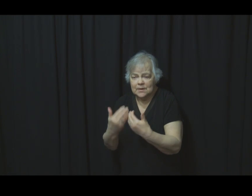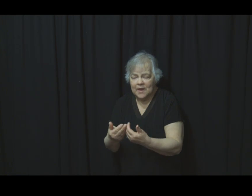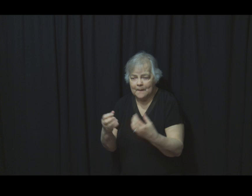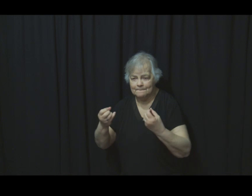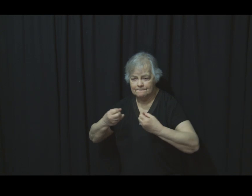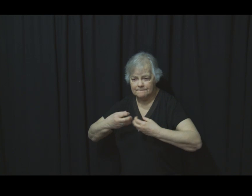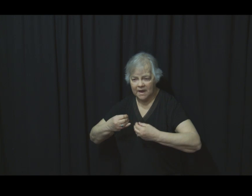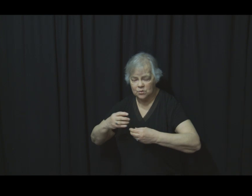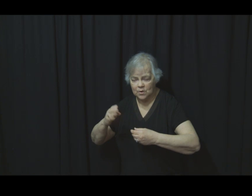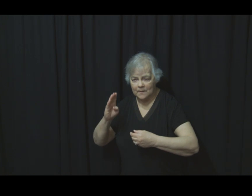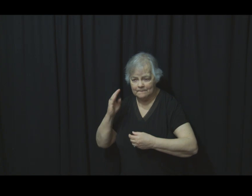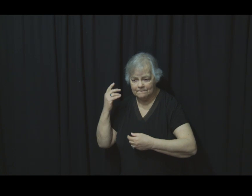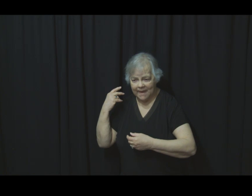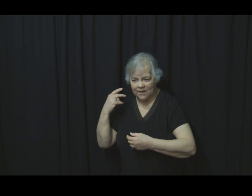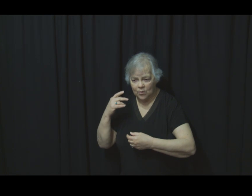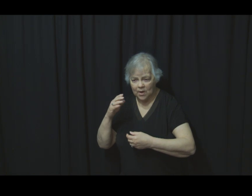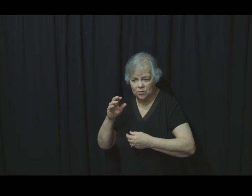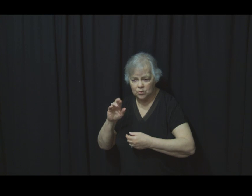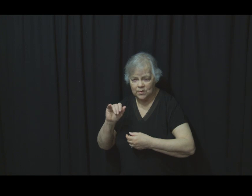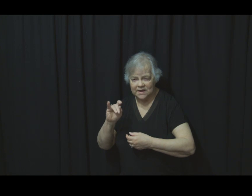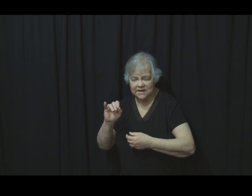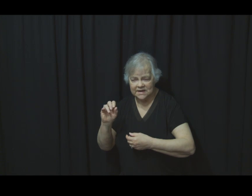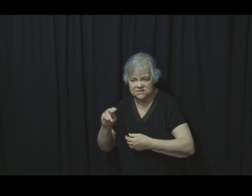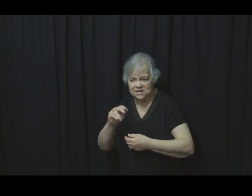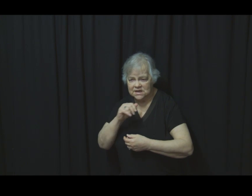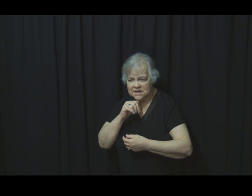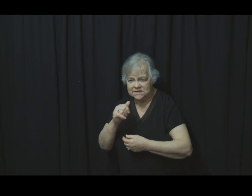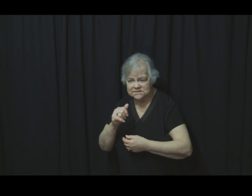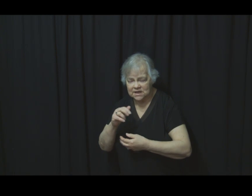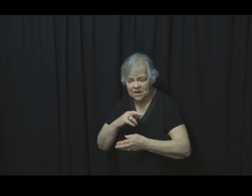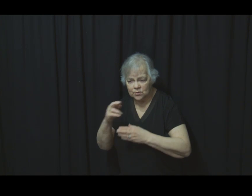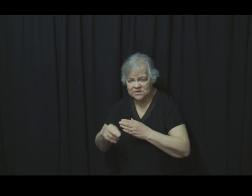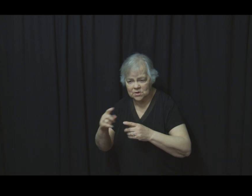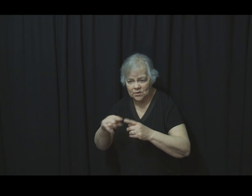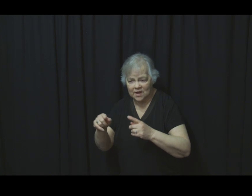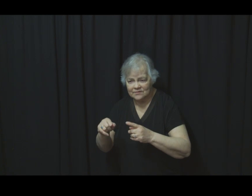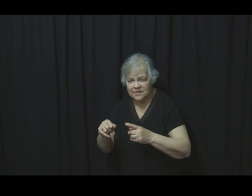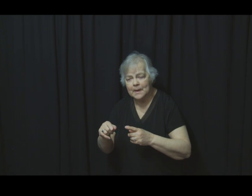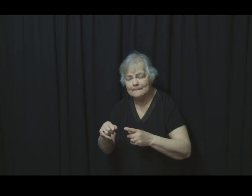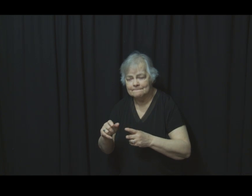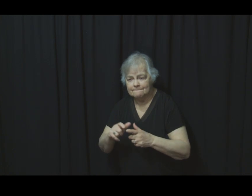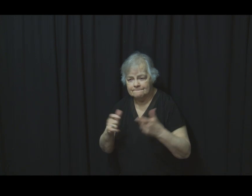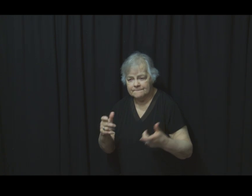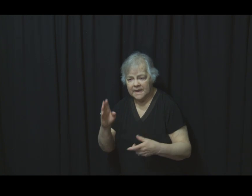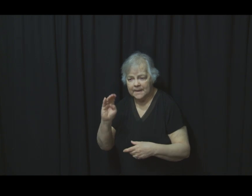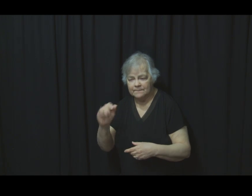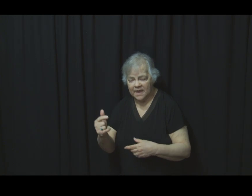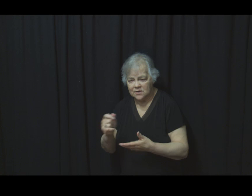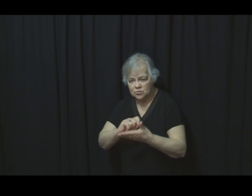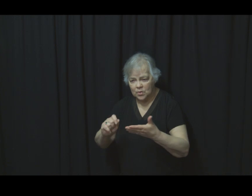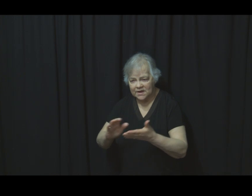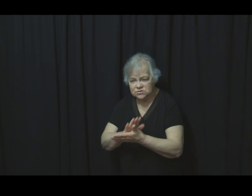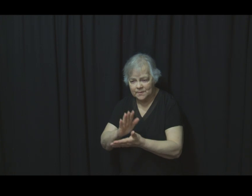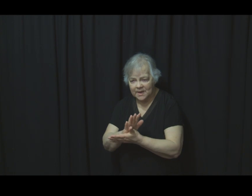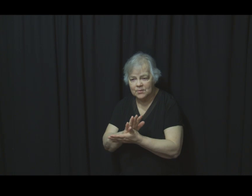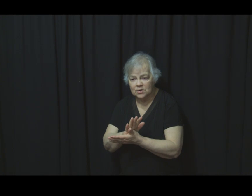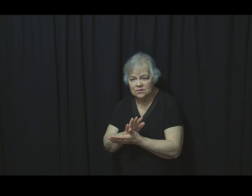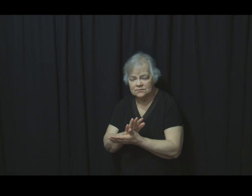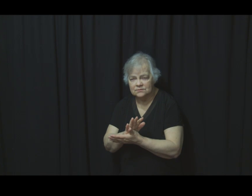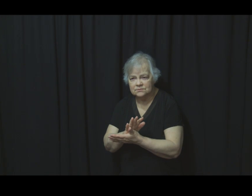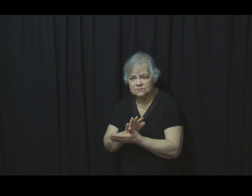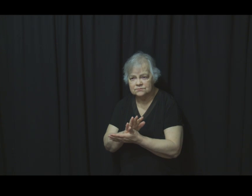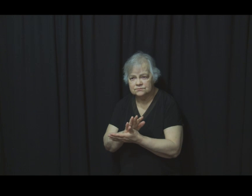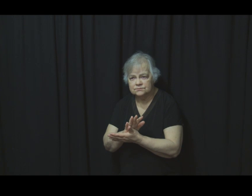background radiation is not a result of the Big Bang, come on. Write your paper, tear it up.